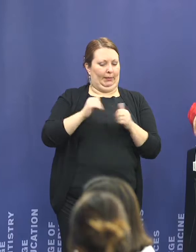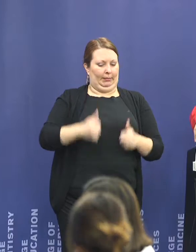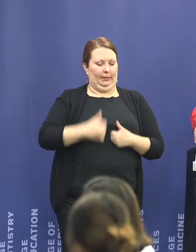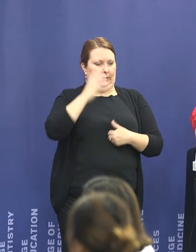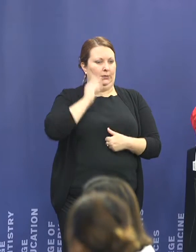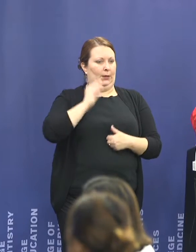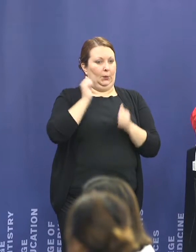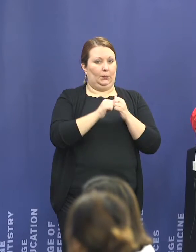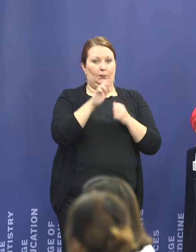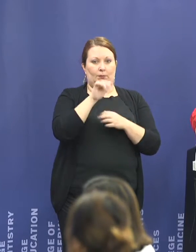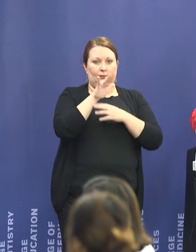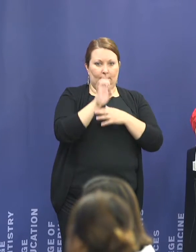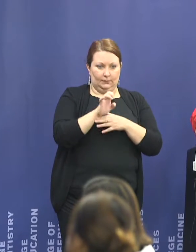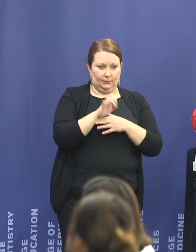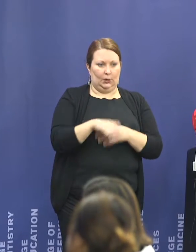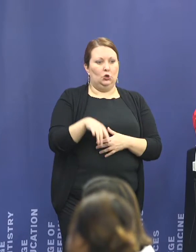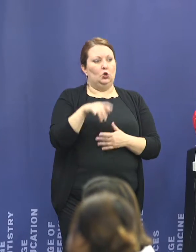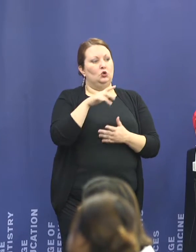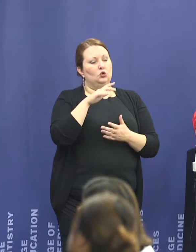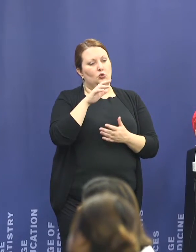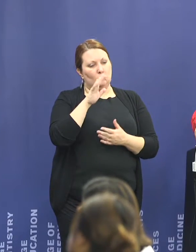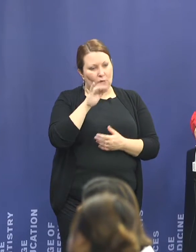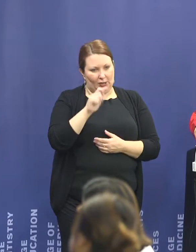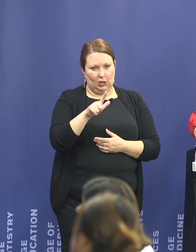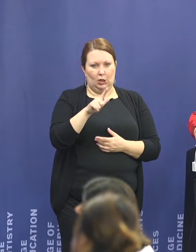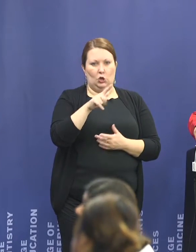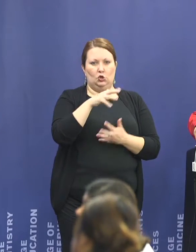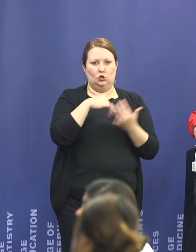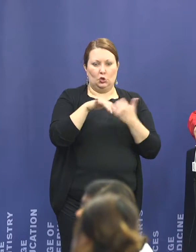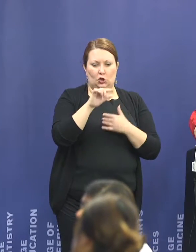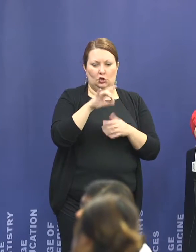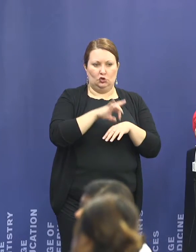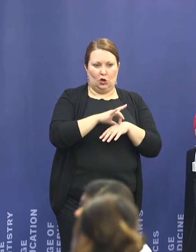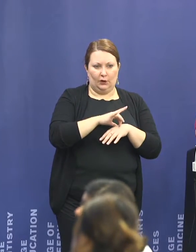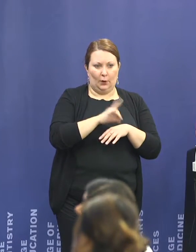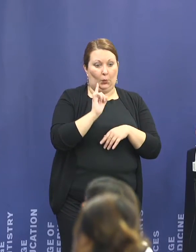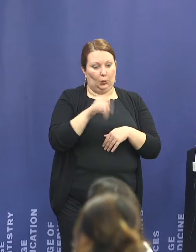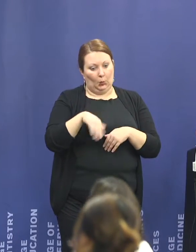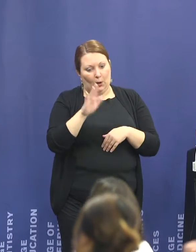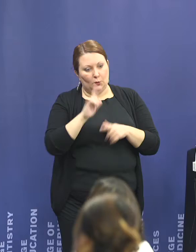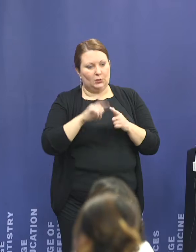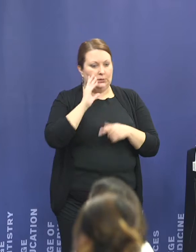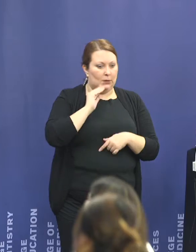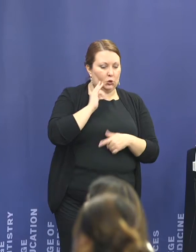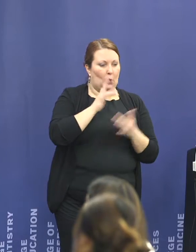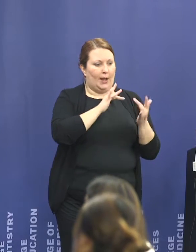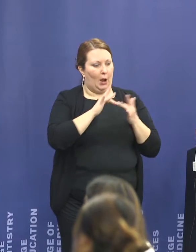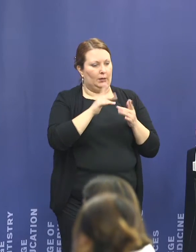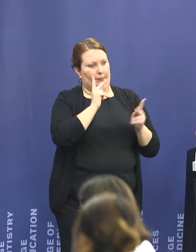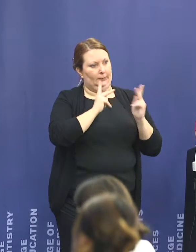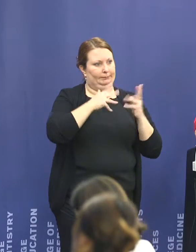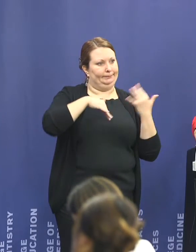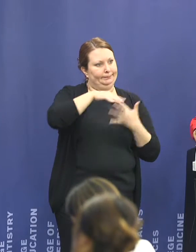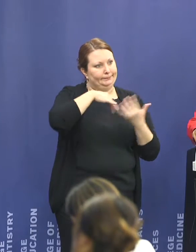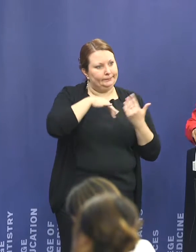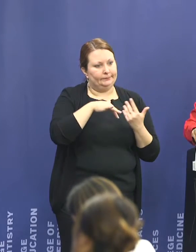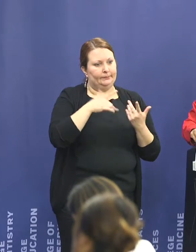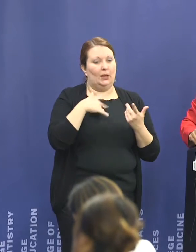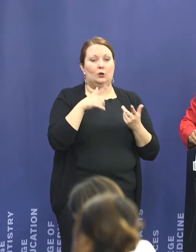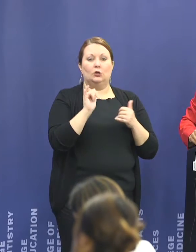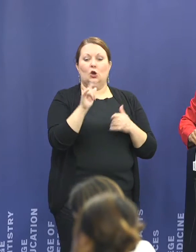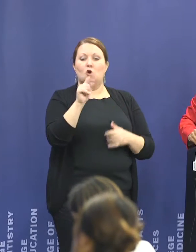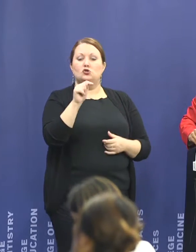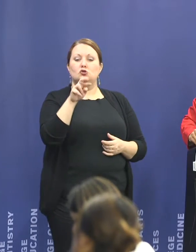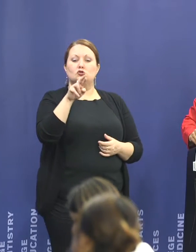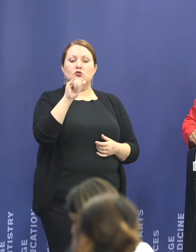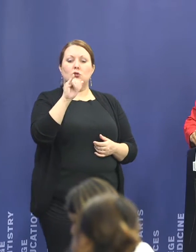with race, your racial social geography? Where did you live? Where did you grow up? What was your experience? What are your networks, et cetera? And then tribal